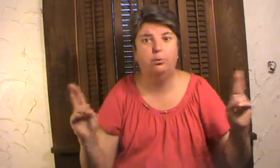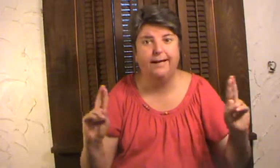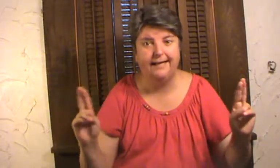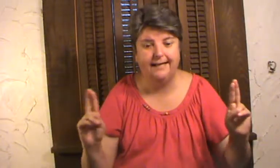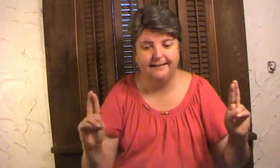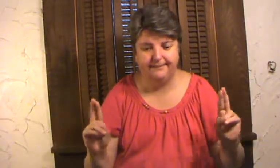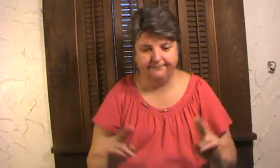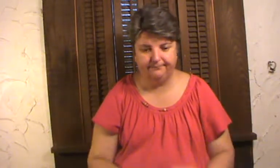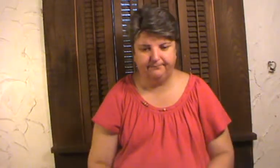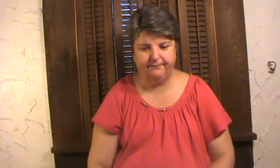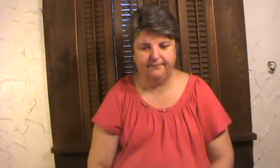ready.